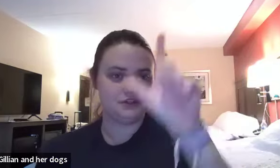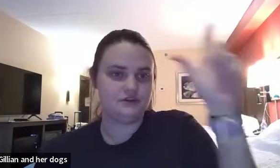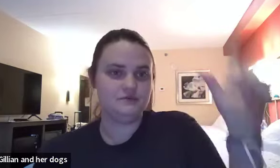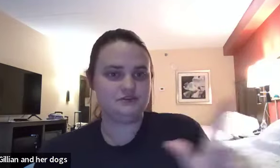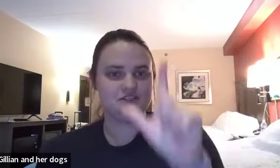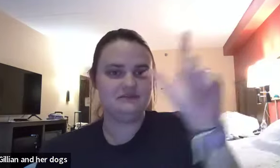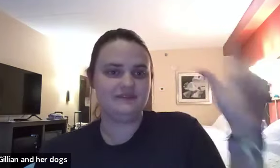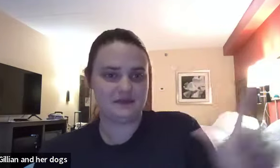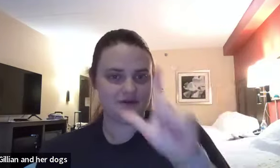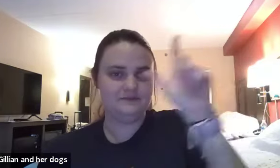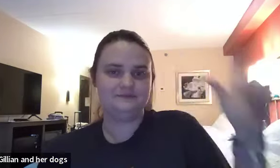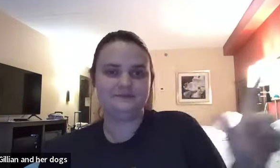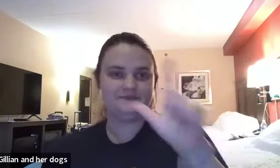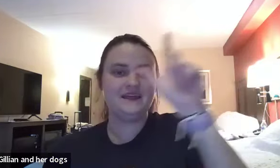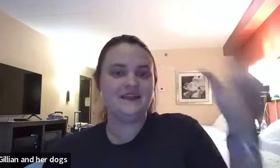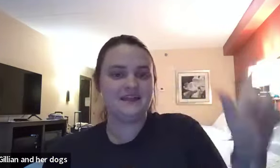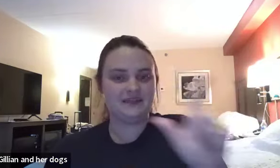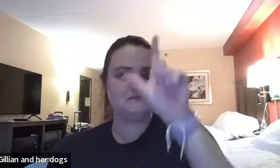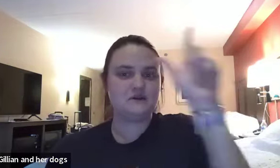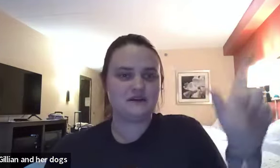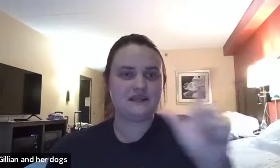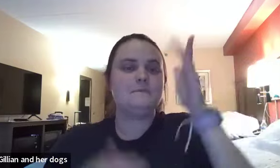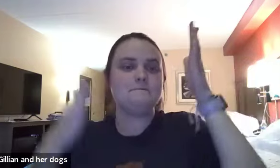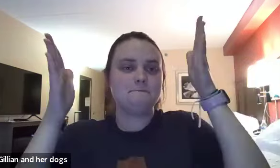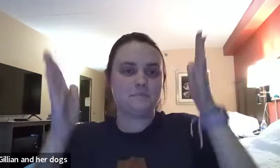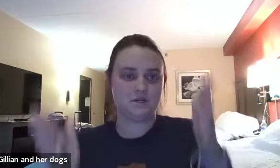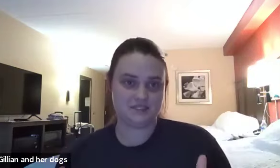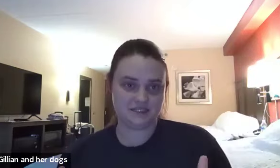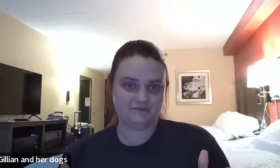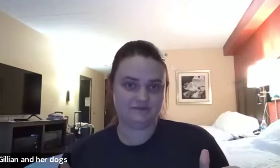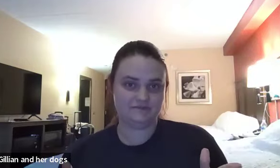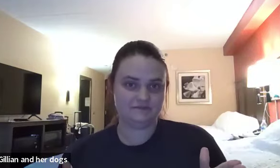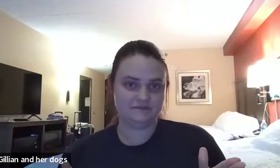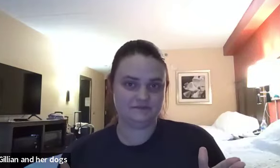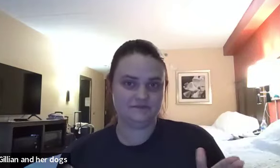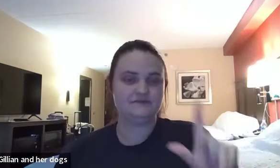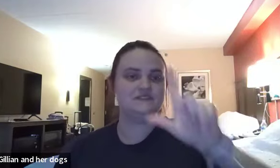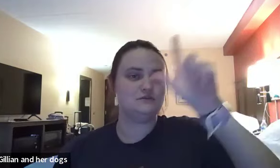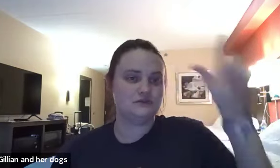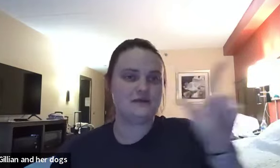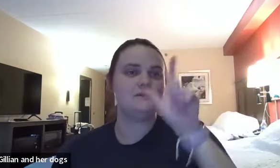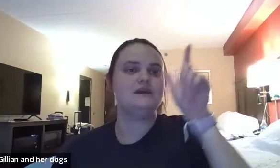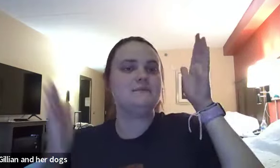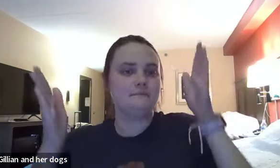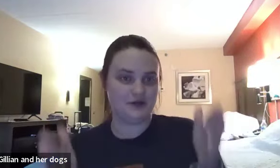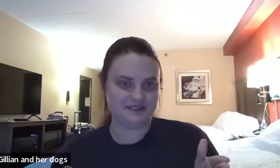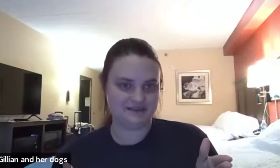circular motion, library. Library person. So library person.